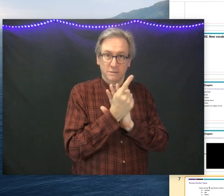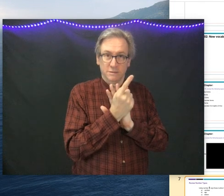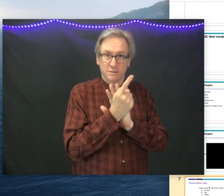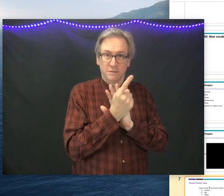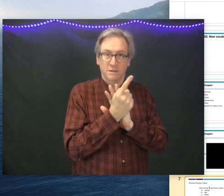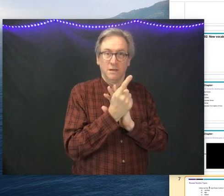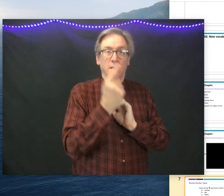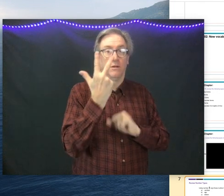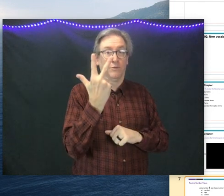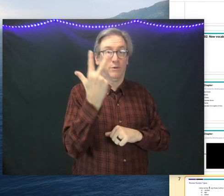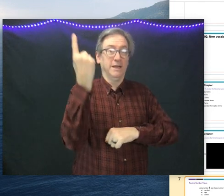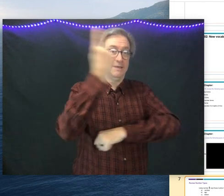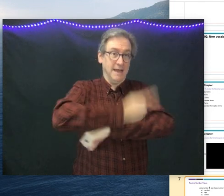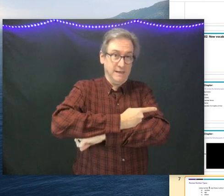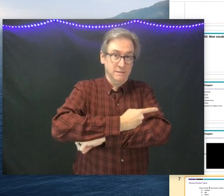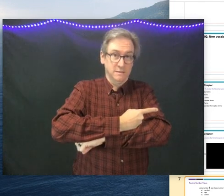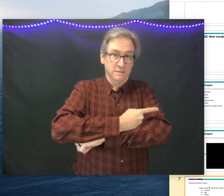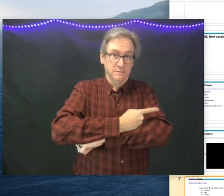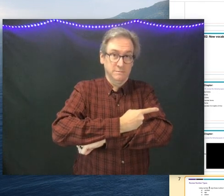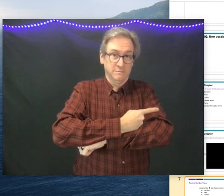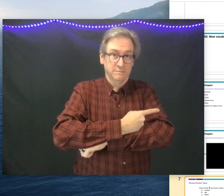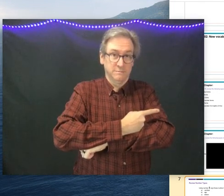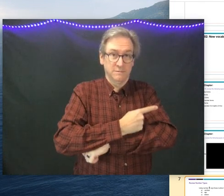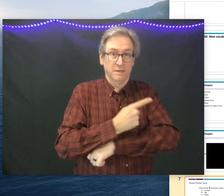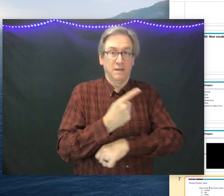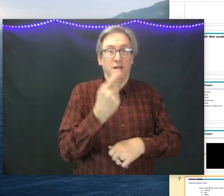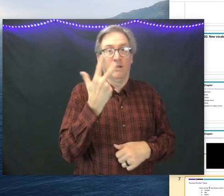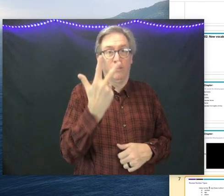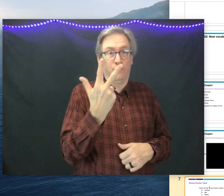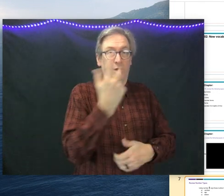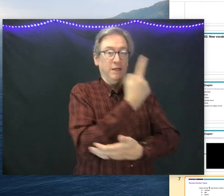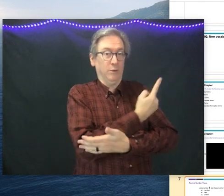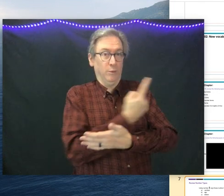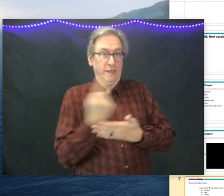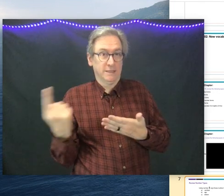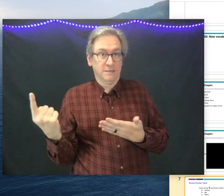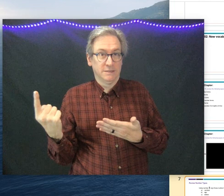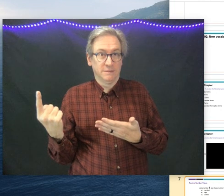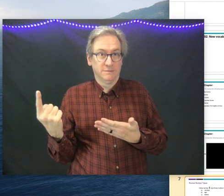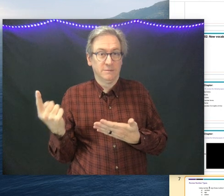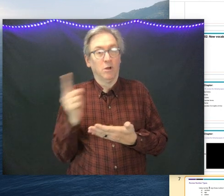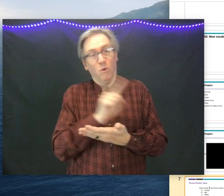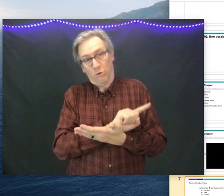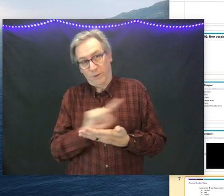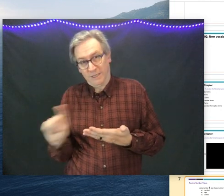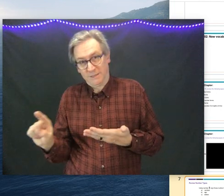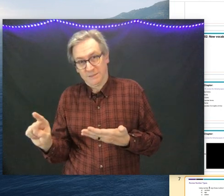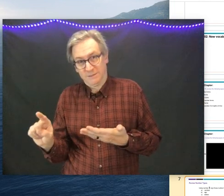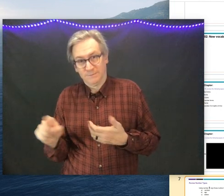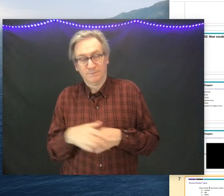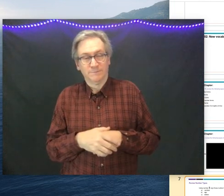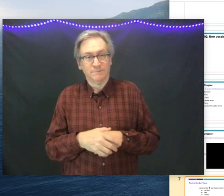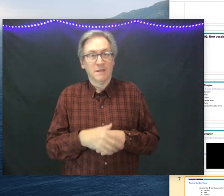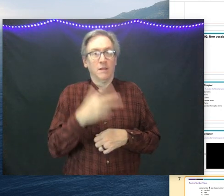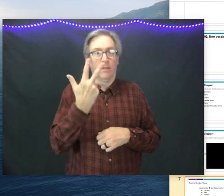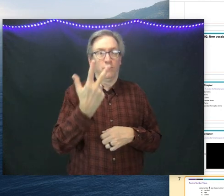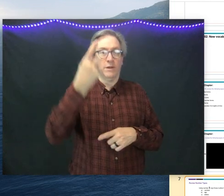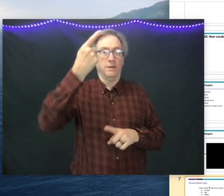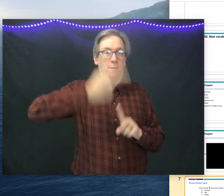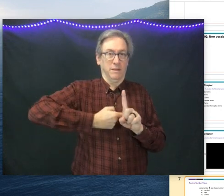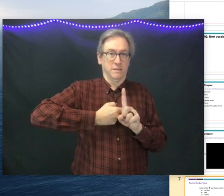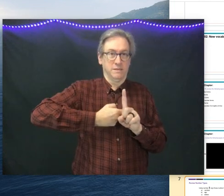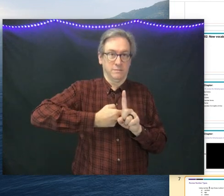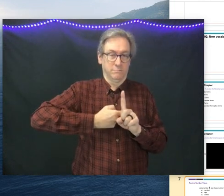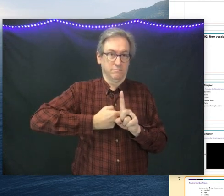hours, 3 days, 3 weeks, 4 weeks,